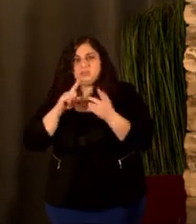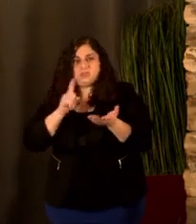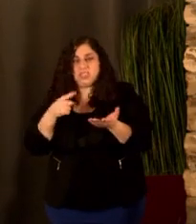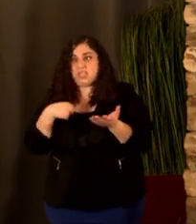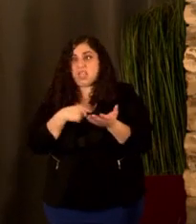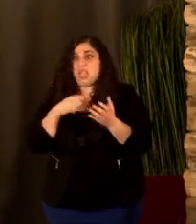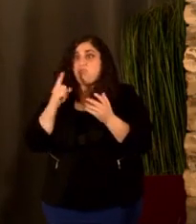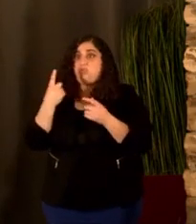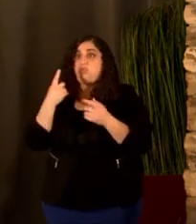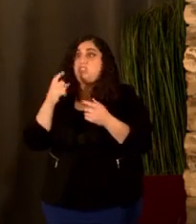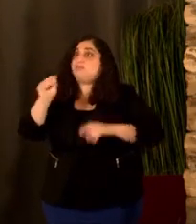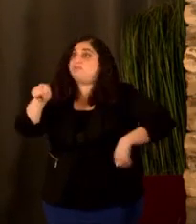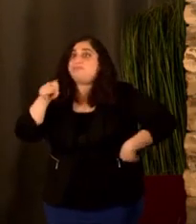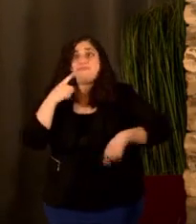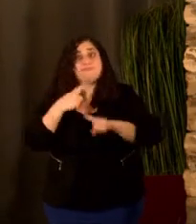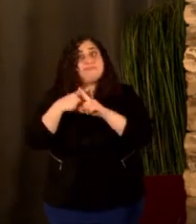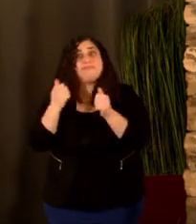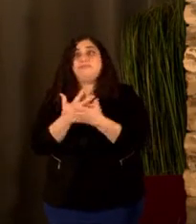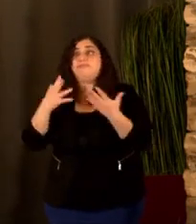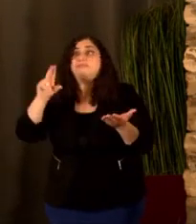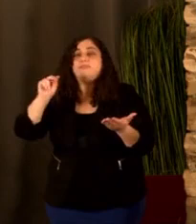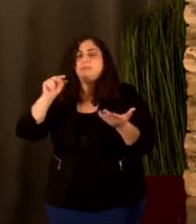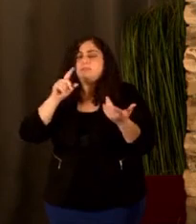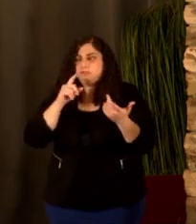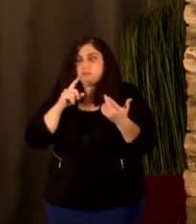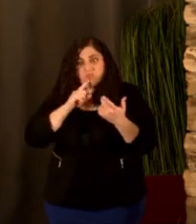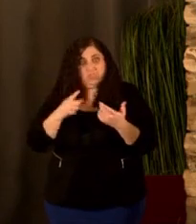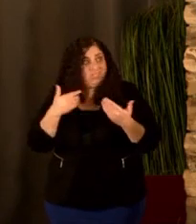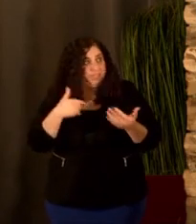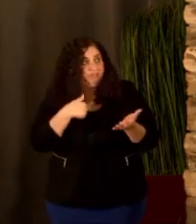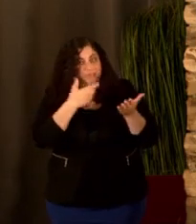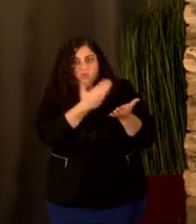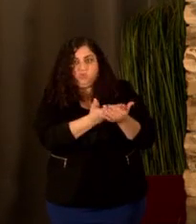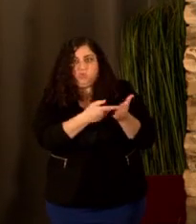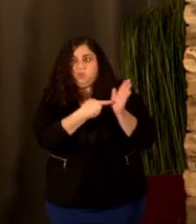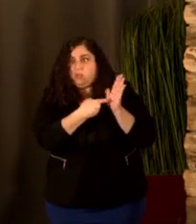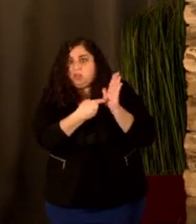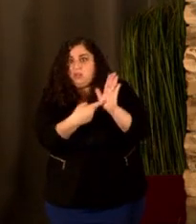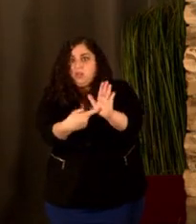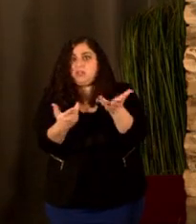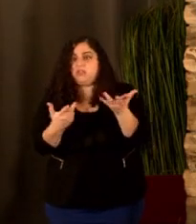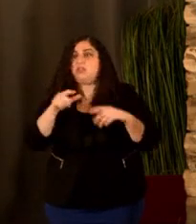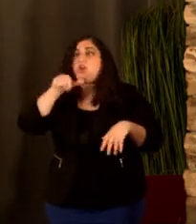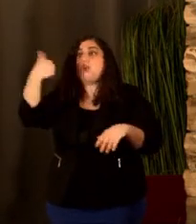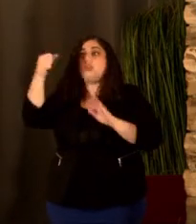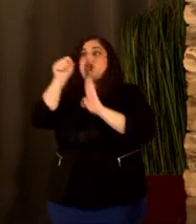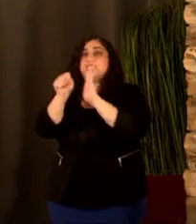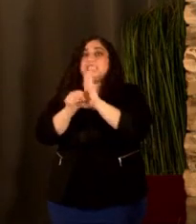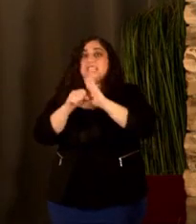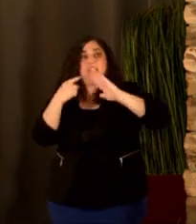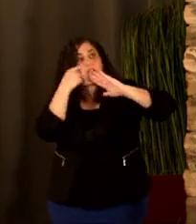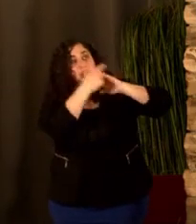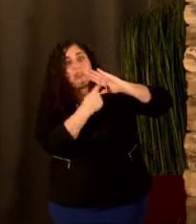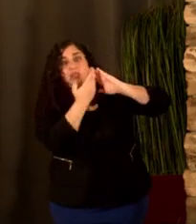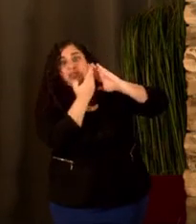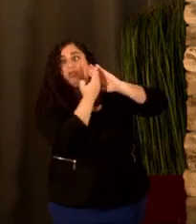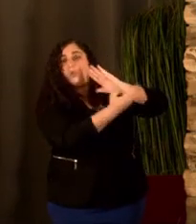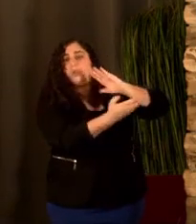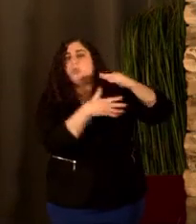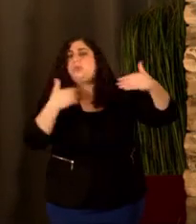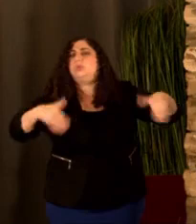state in American history has committed to address this crisis of homelessness straight on. We're